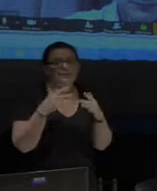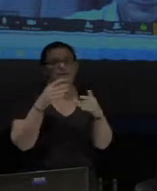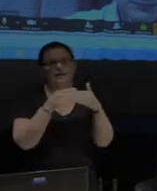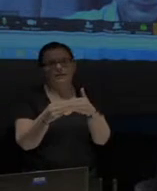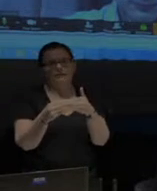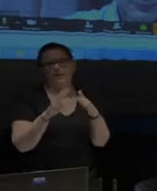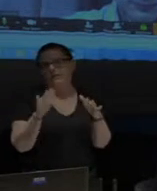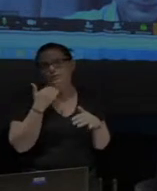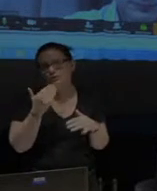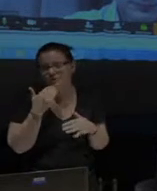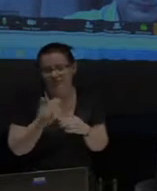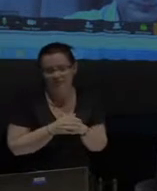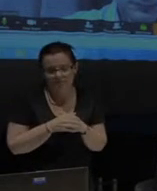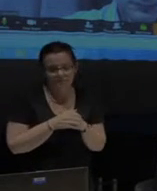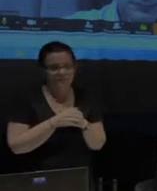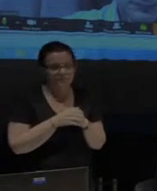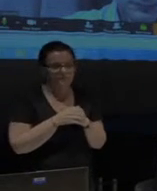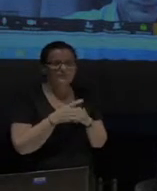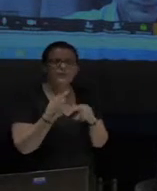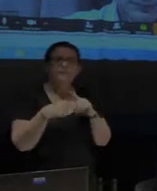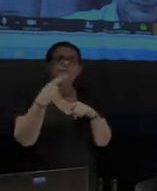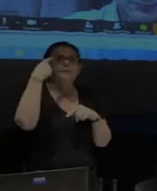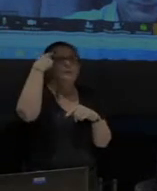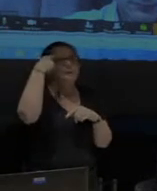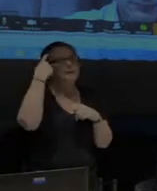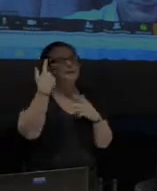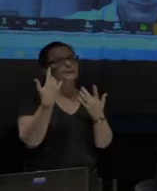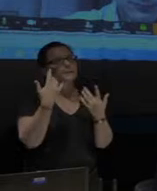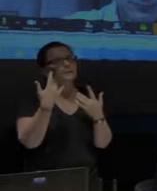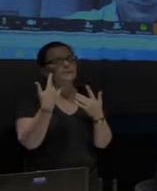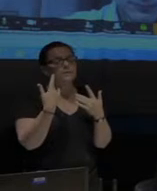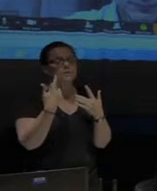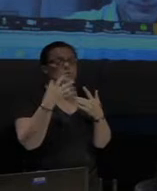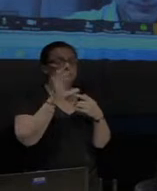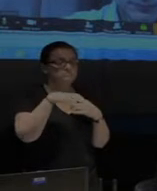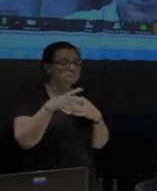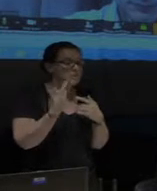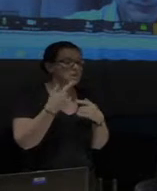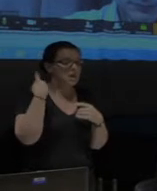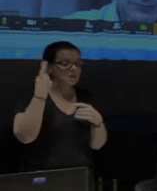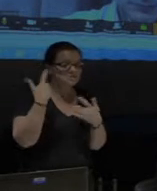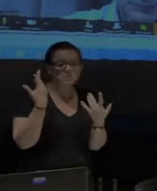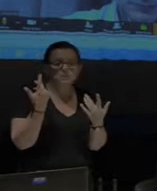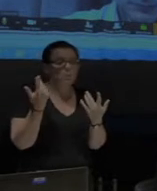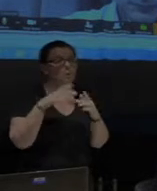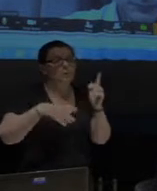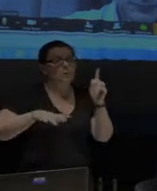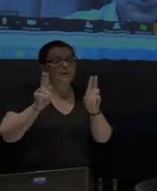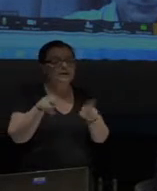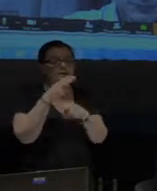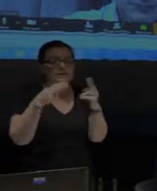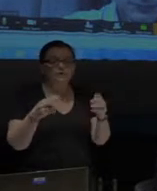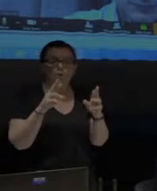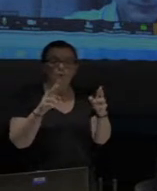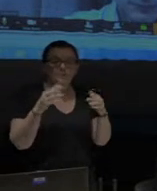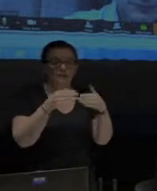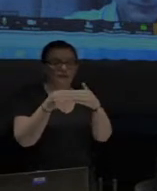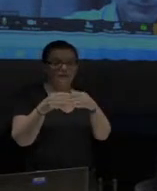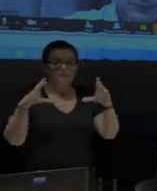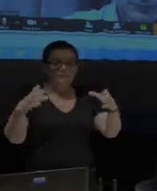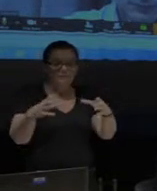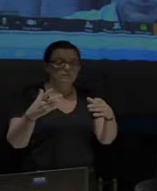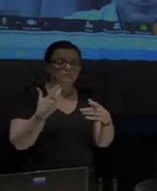really look to teams that if I thought about, somewhere, whether it be in London or internationally, there'll be a team of hopefully super bright and talented